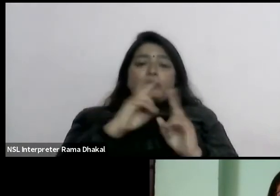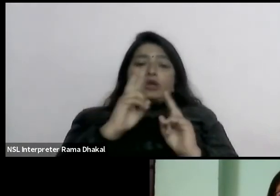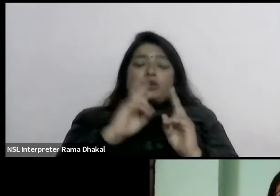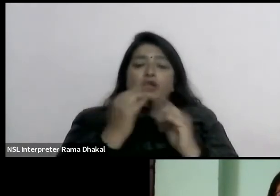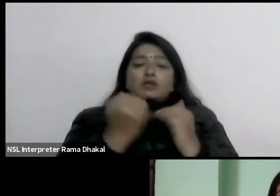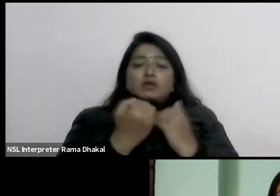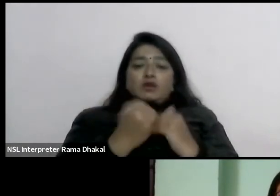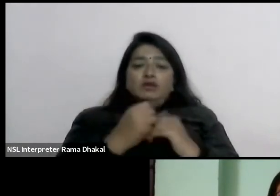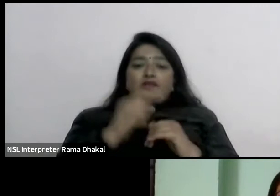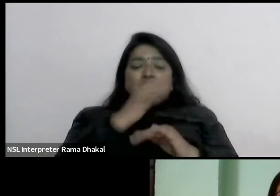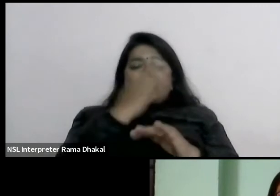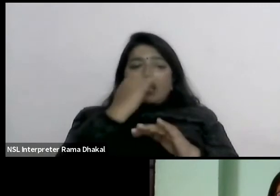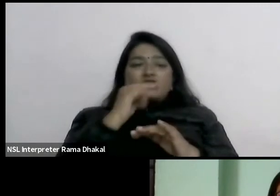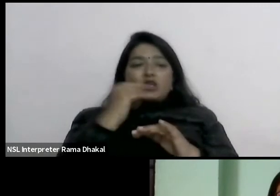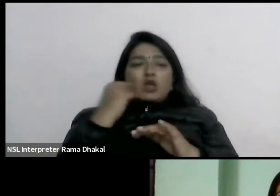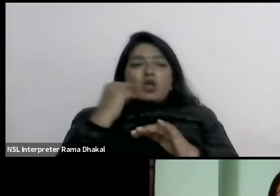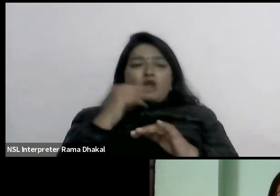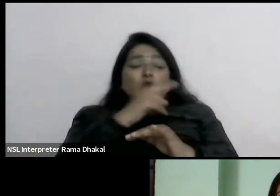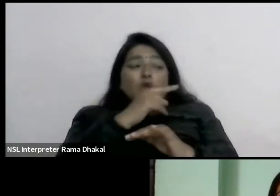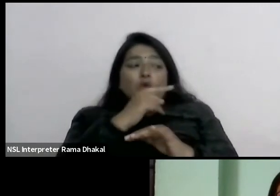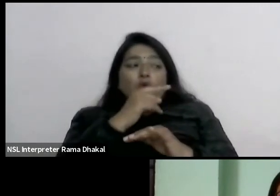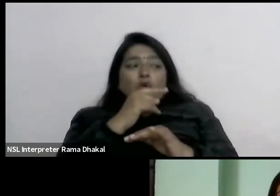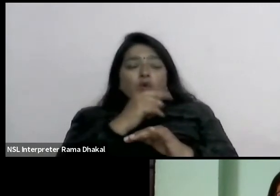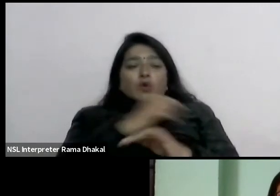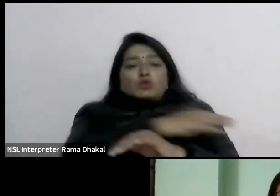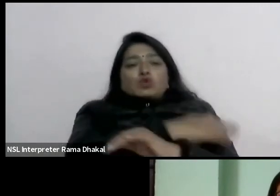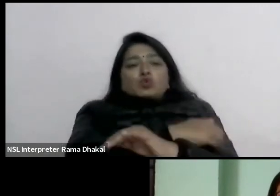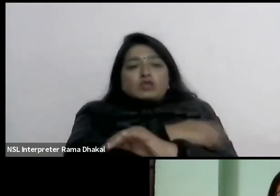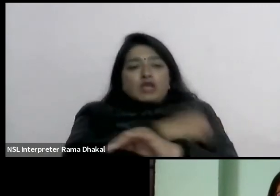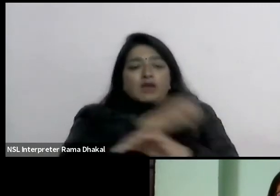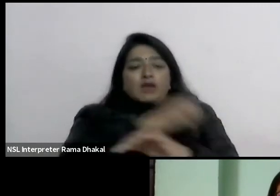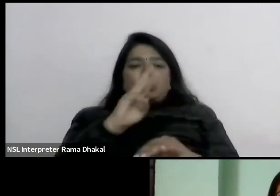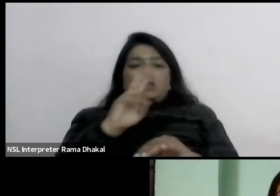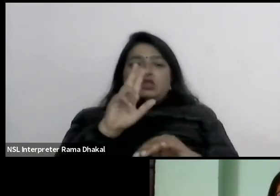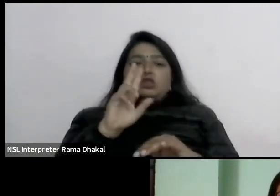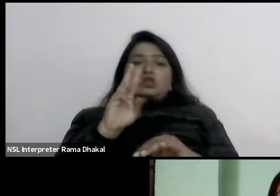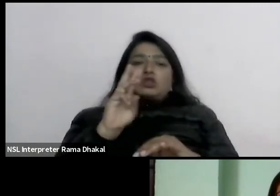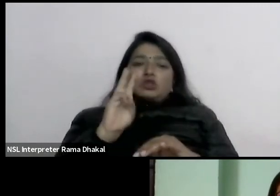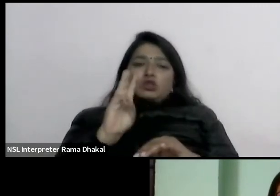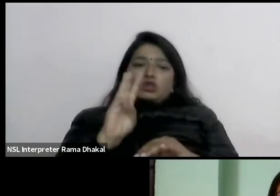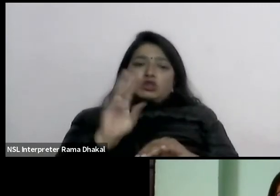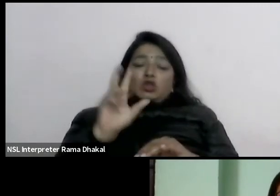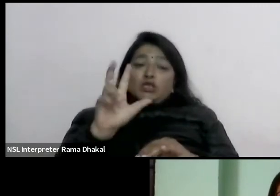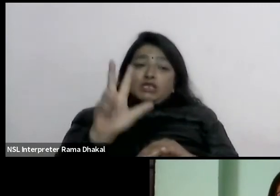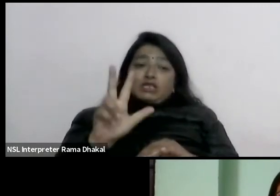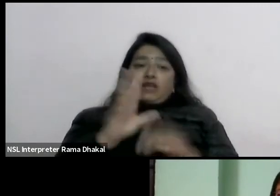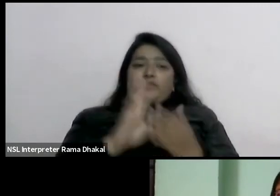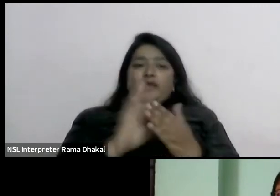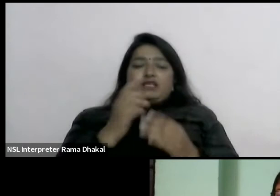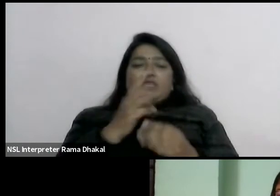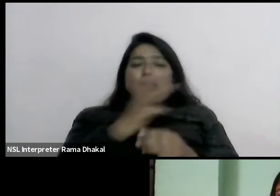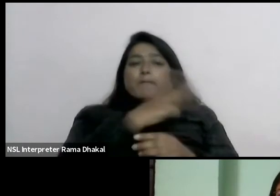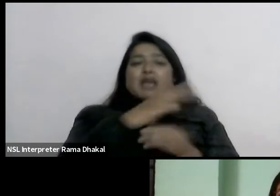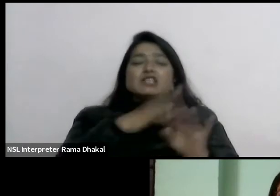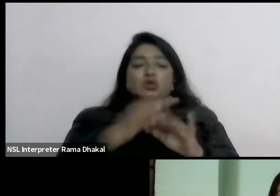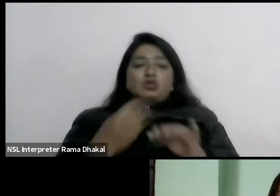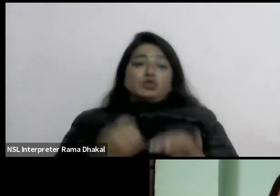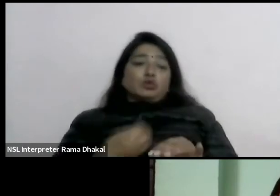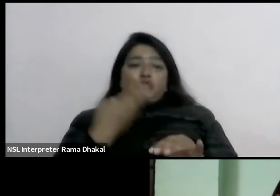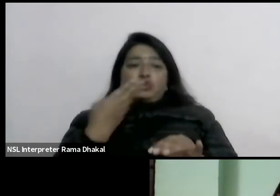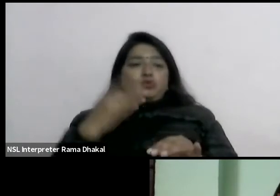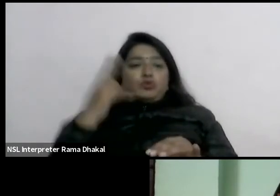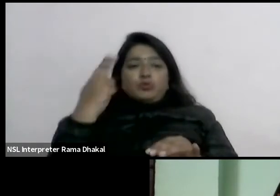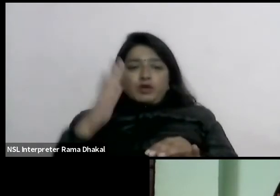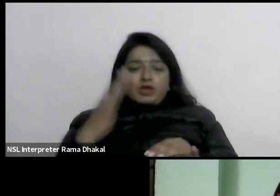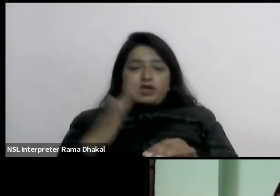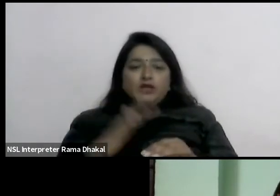with recommendation 38, because it doesn't seem to attempt to make sure that all those voices are heard and being inclusive of